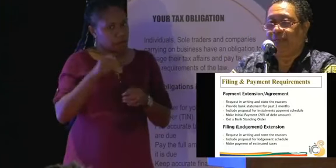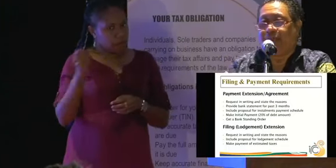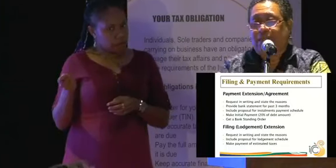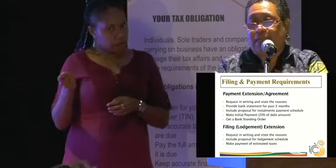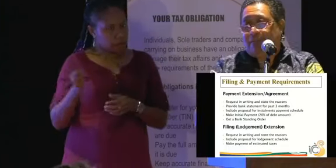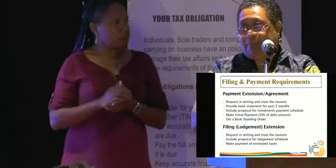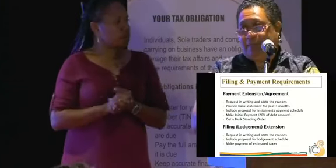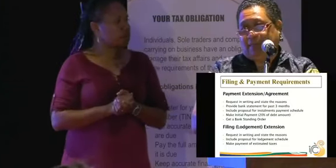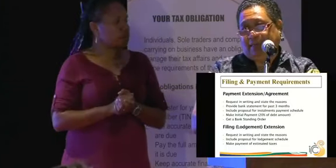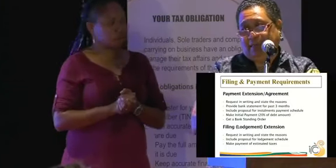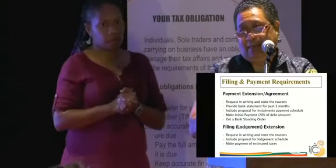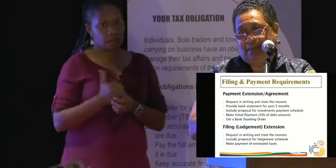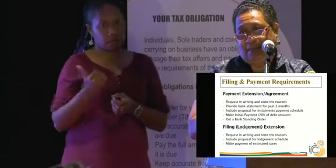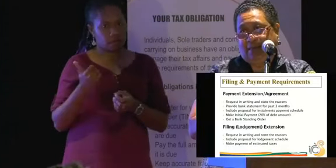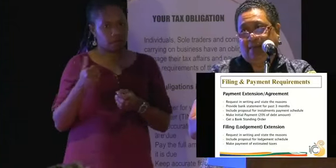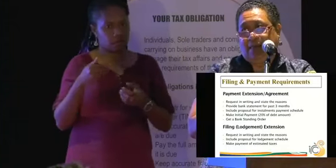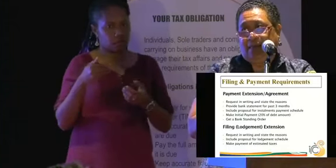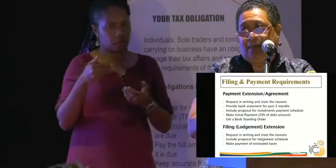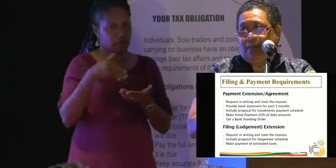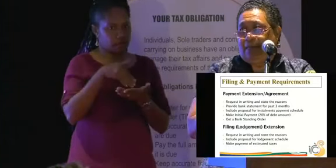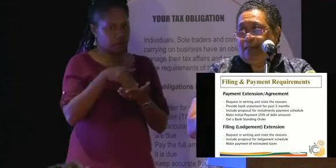Okay, sometimes